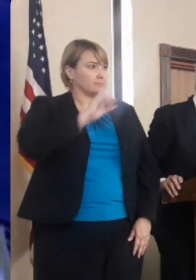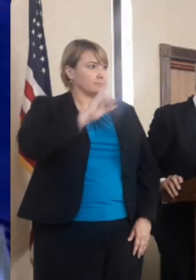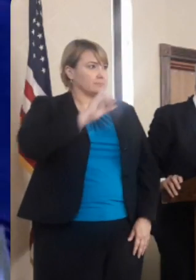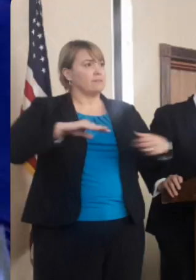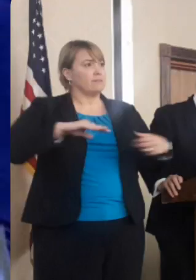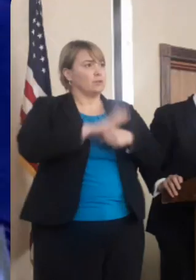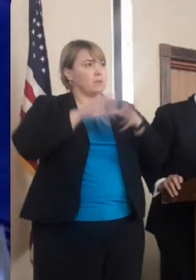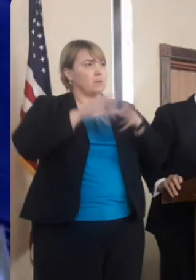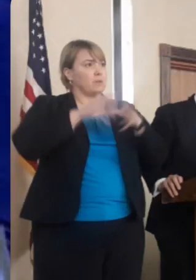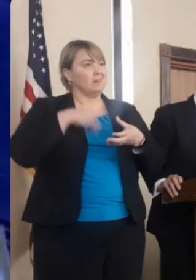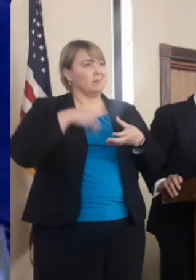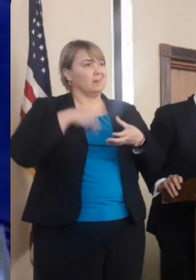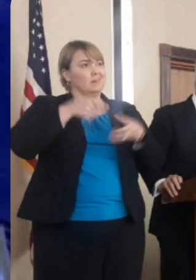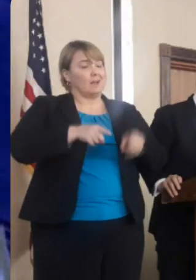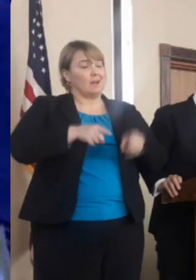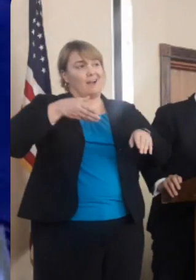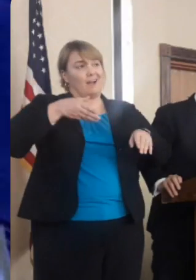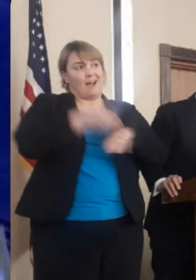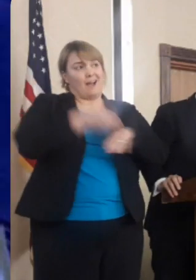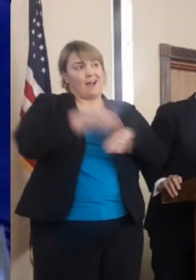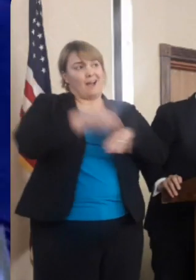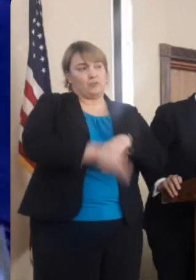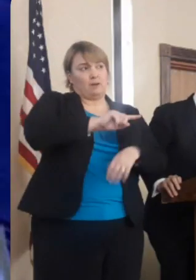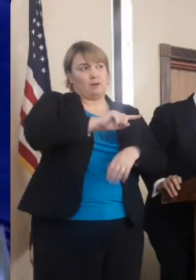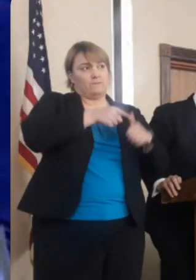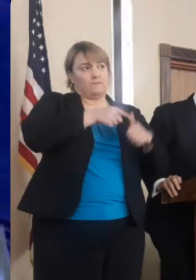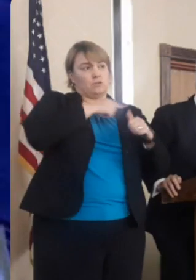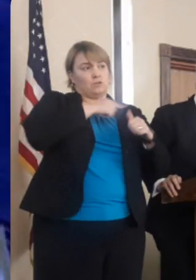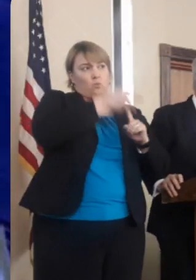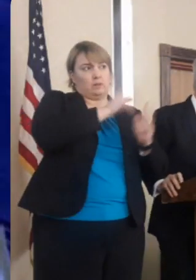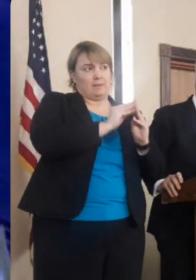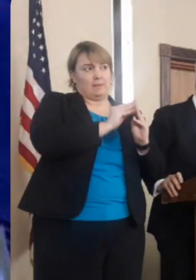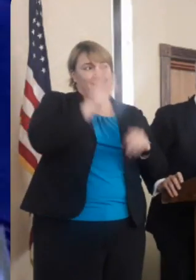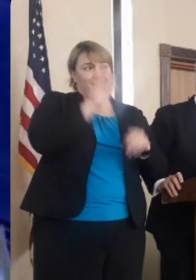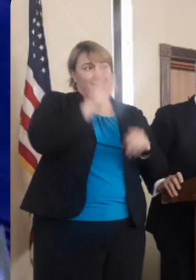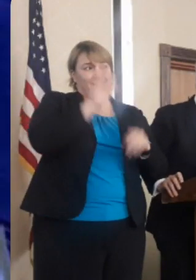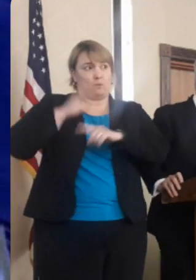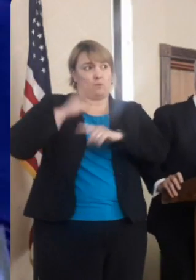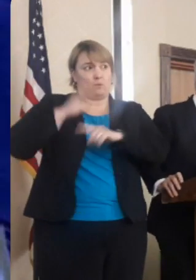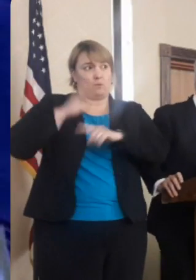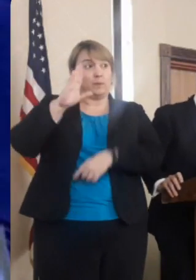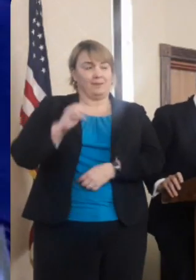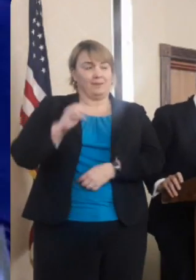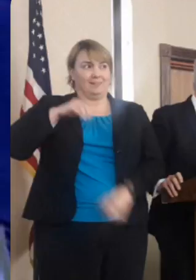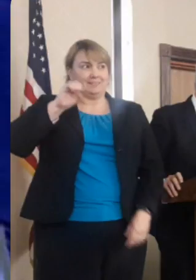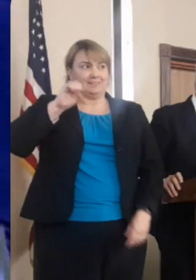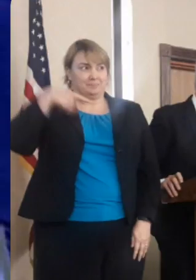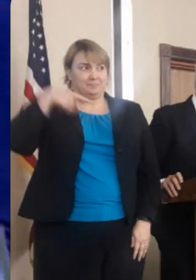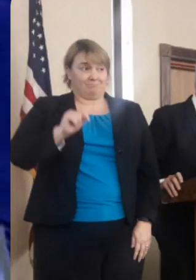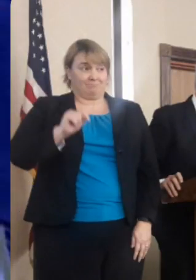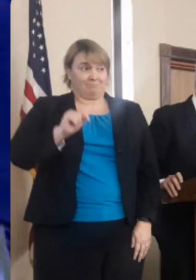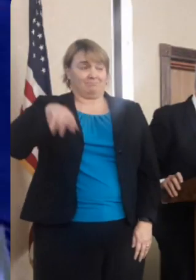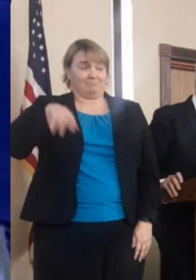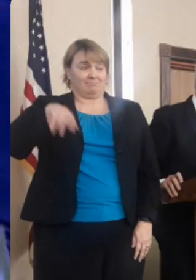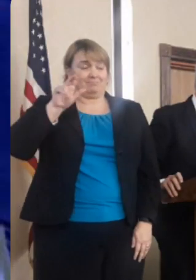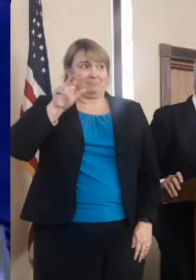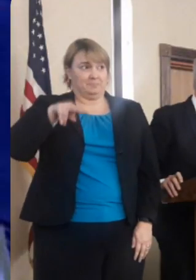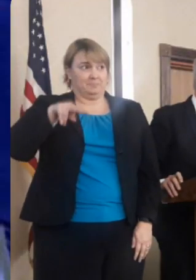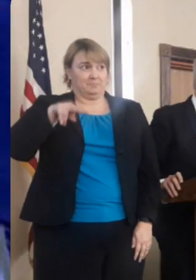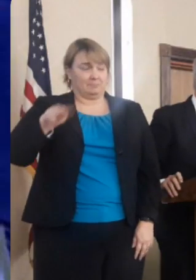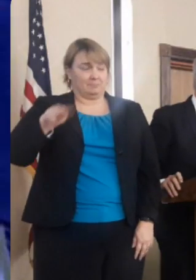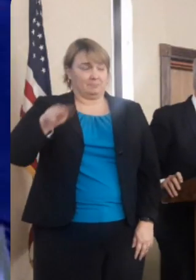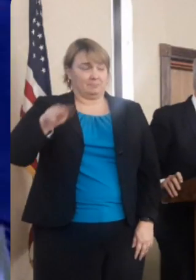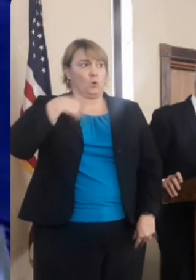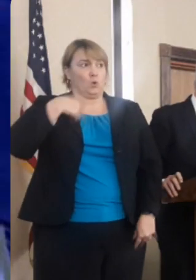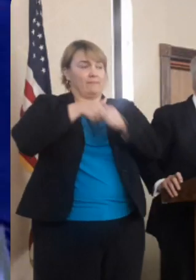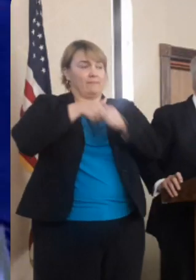quarterly meeting. The first quarterly meeting is September 22nd. Therefore, we are under Robert's rules. Robert's rules is 2/3 of the body. Actually,